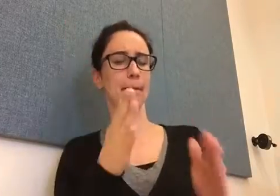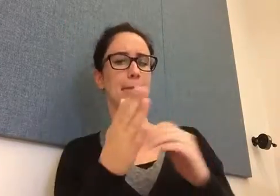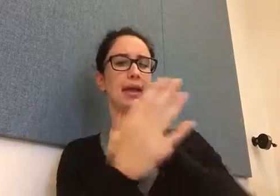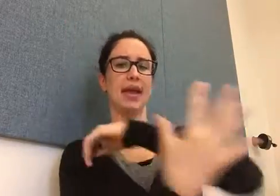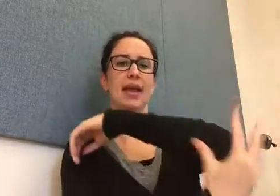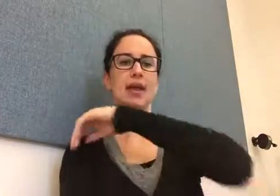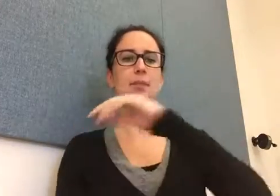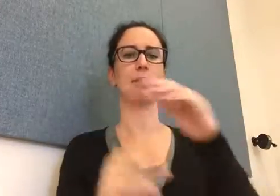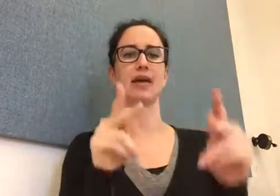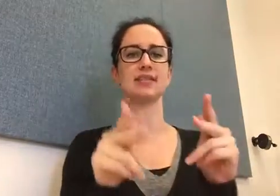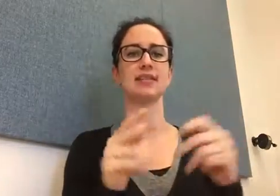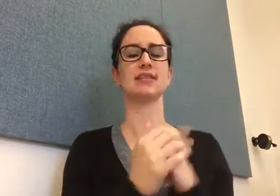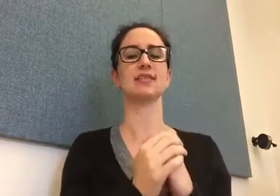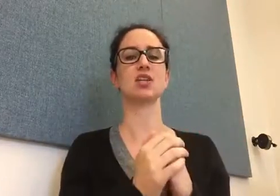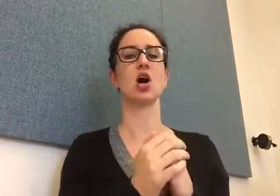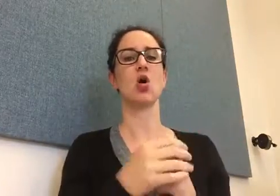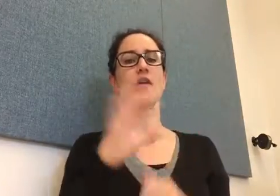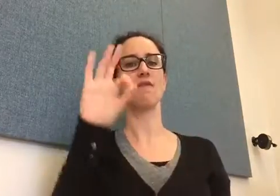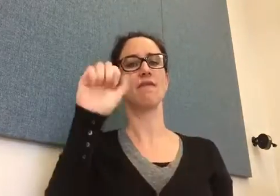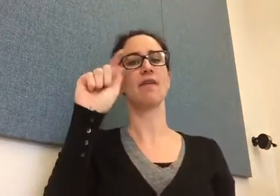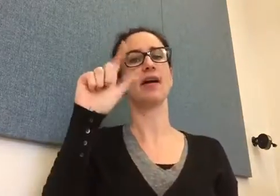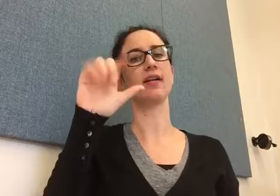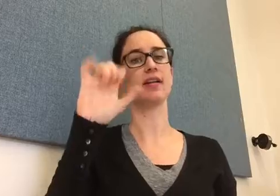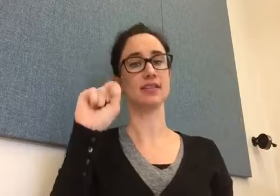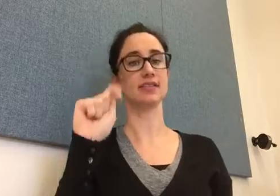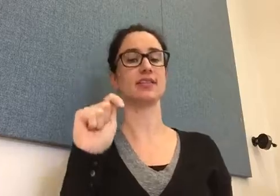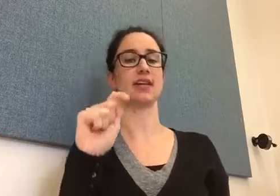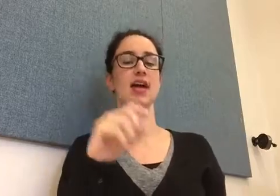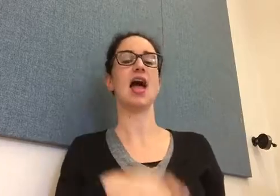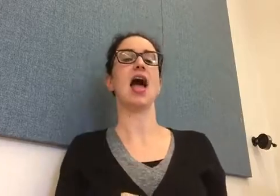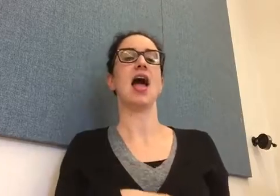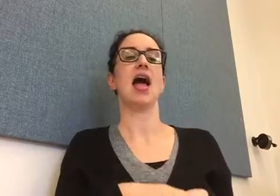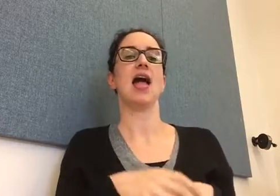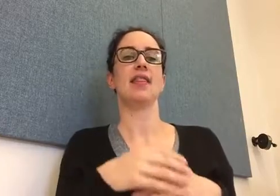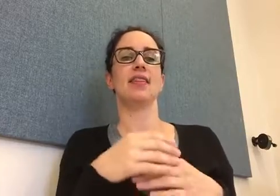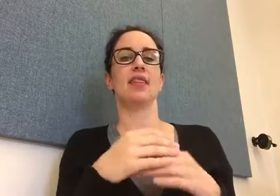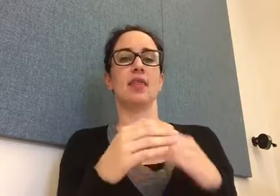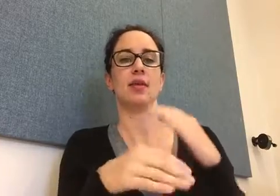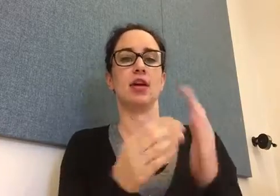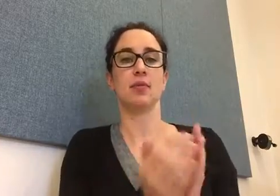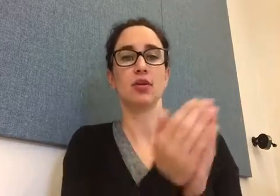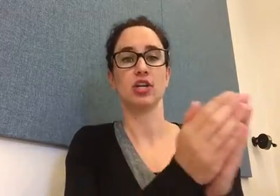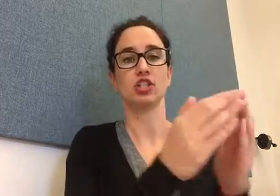immigration journey was a confused process and more dependent on luck than it should have been.